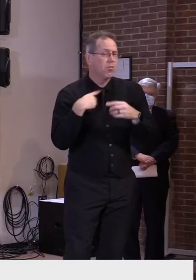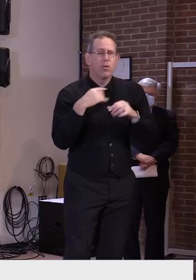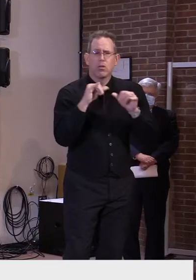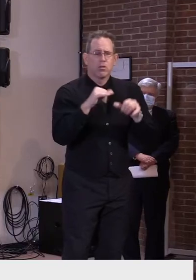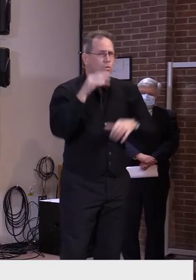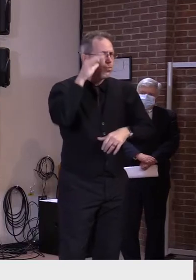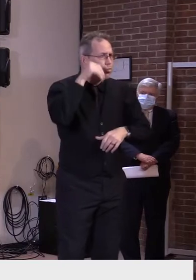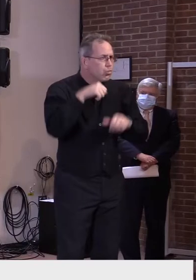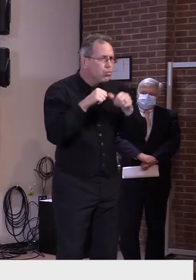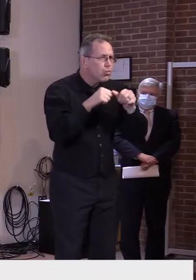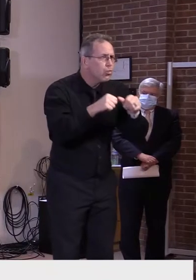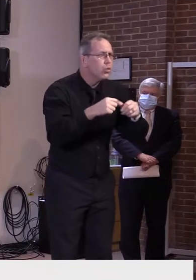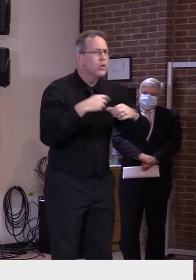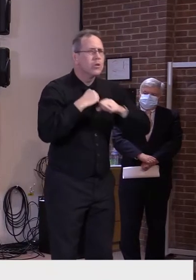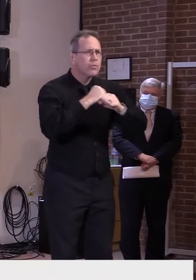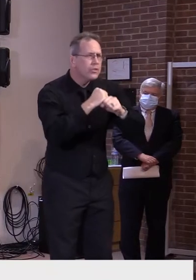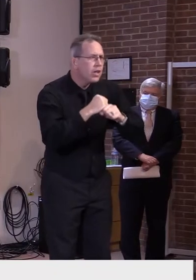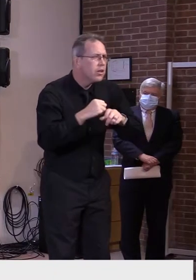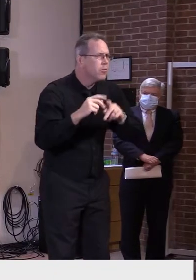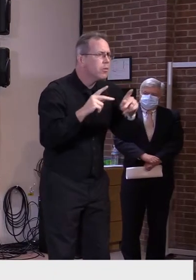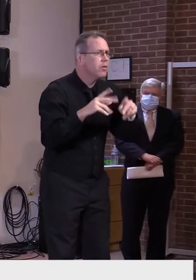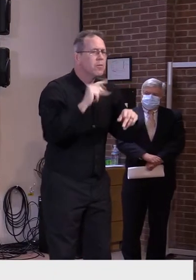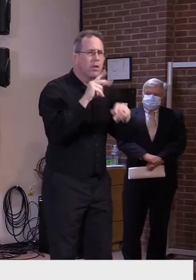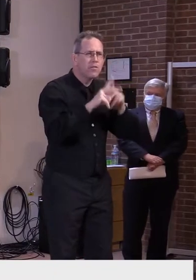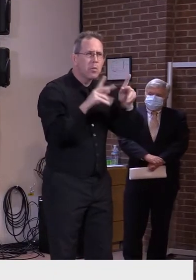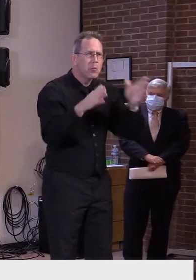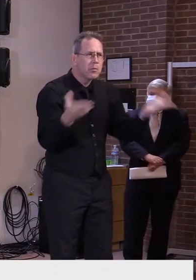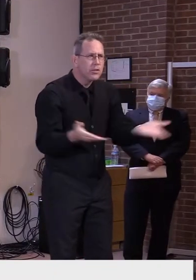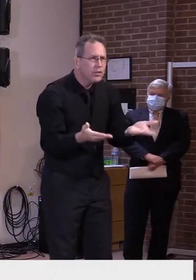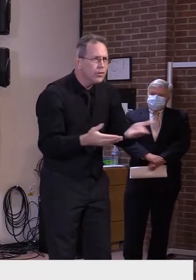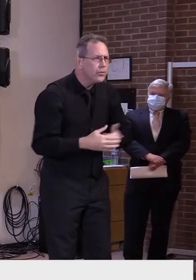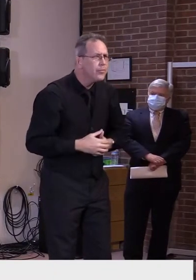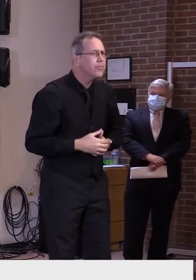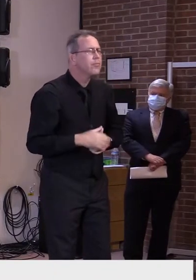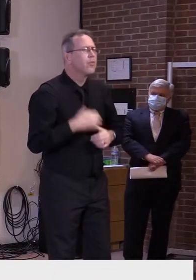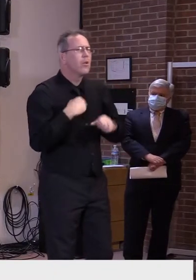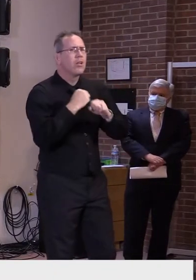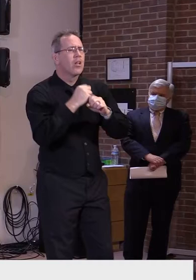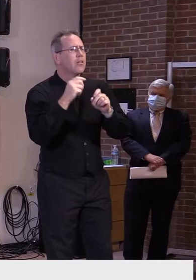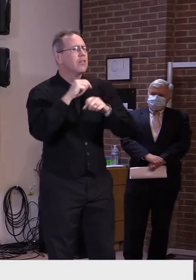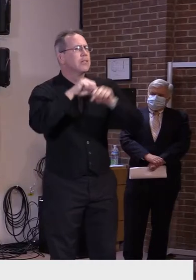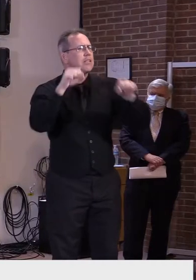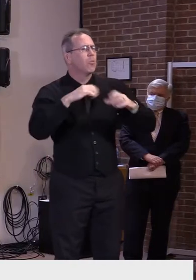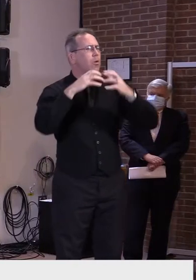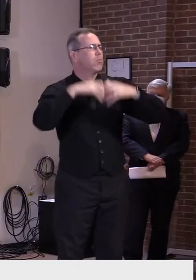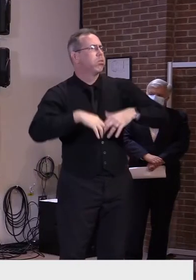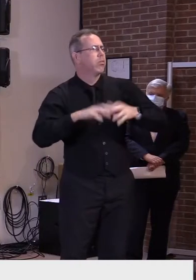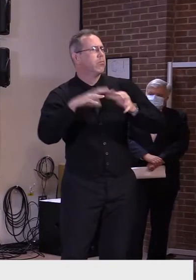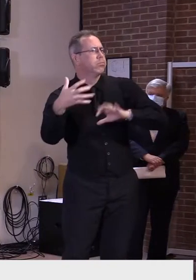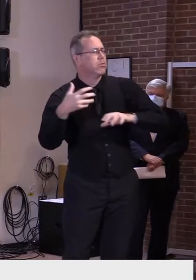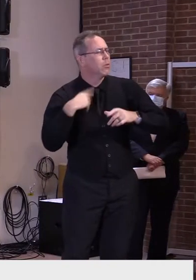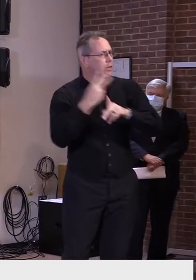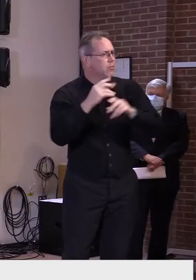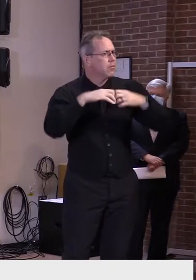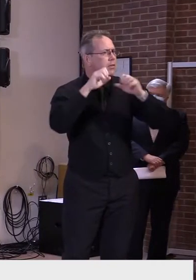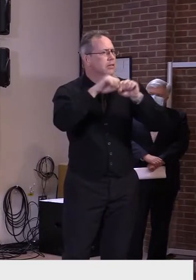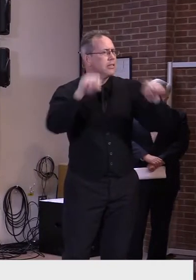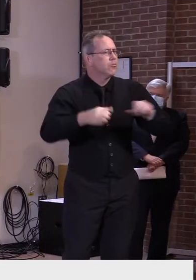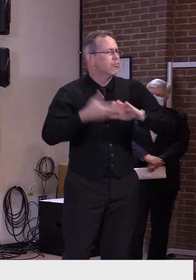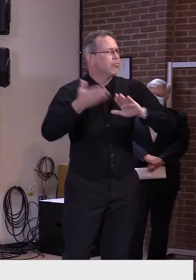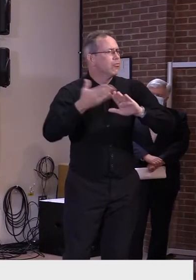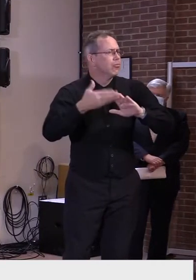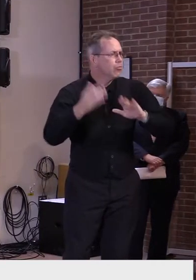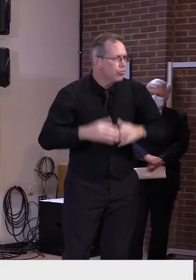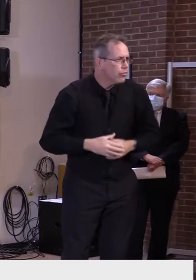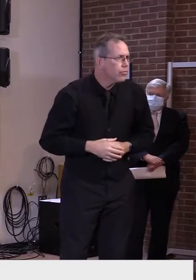Vermonters and our healthcare system. Do not mistake a lack of mandates for a lack of